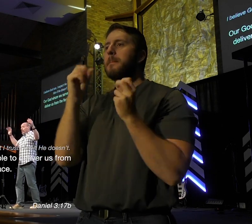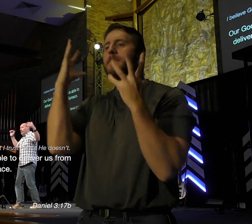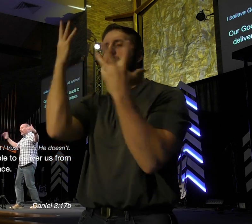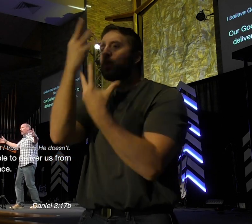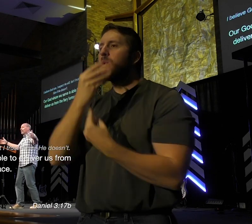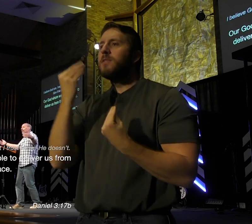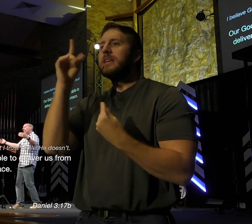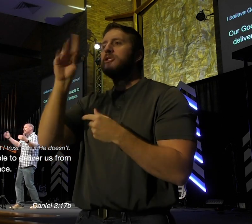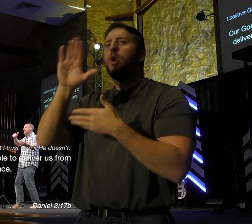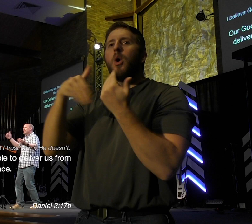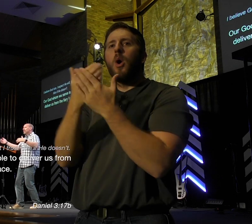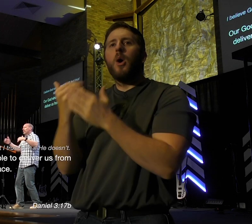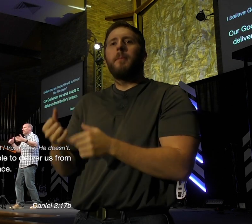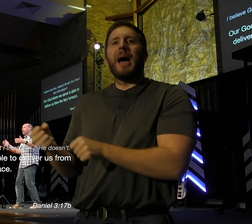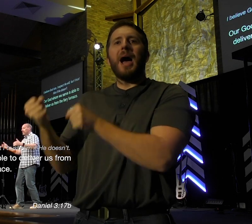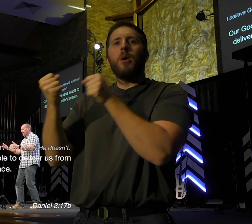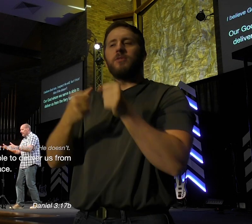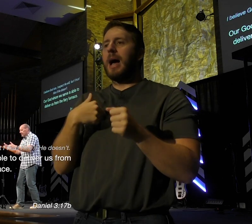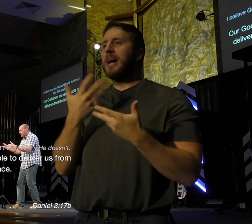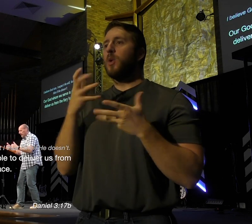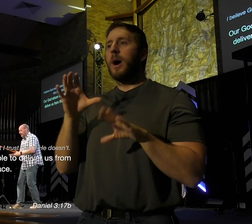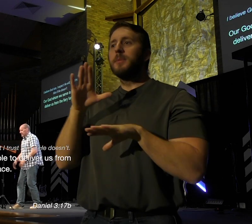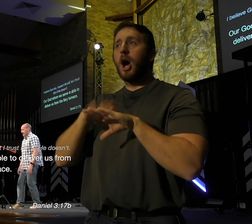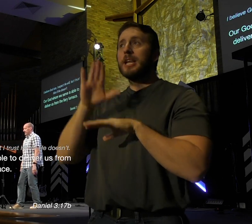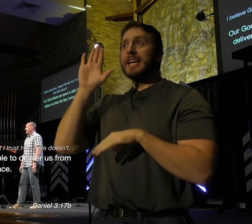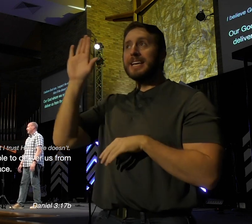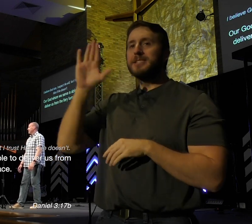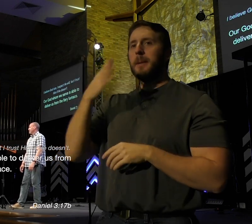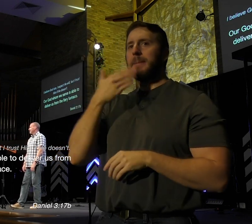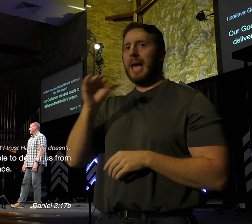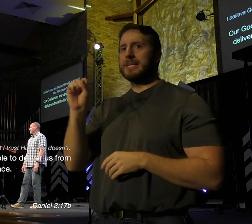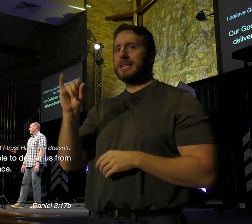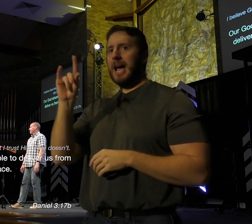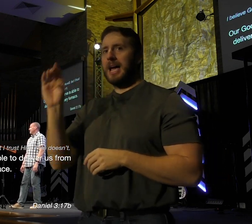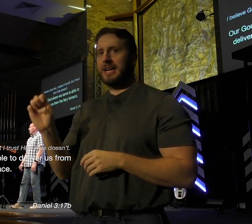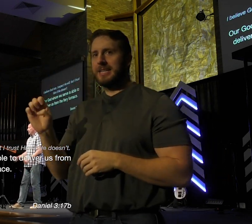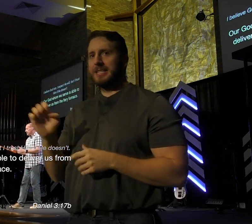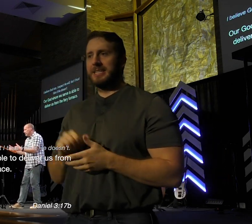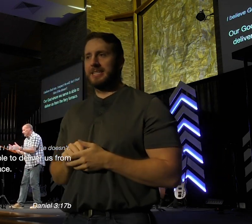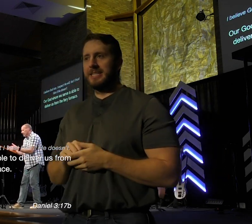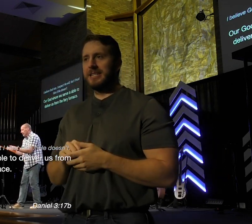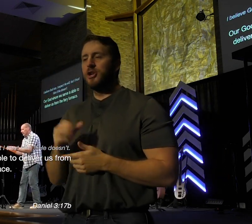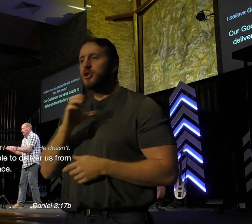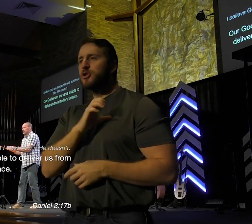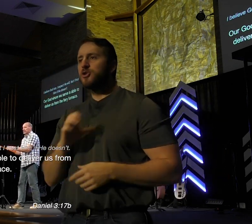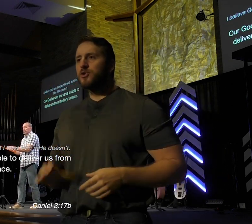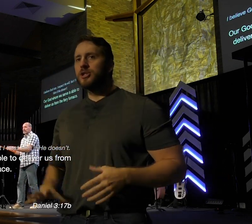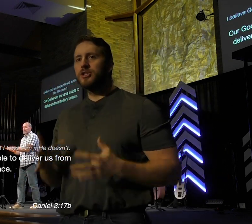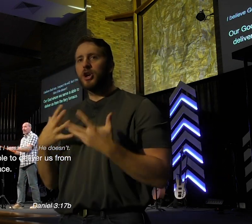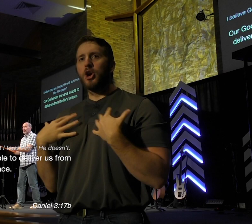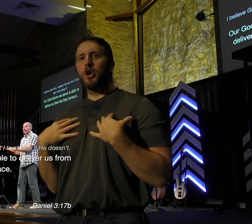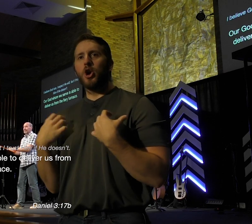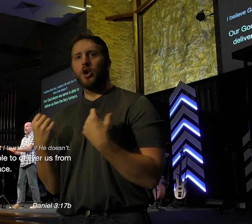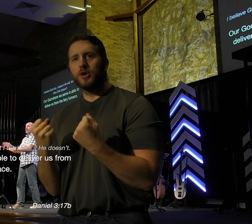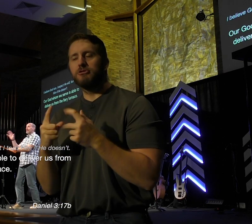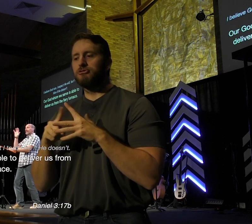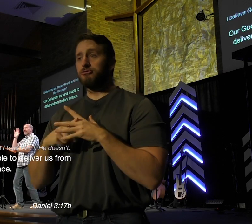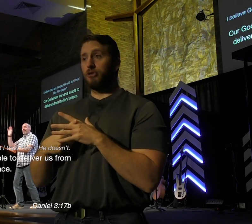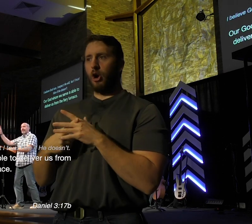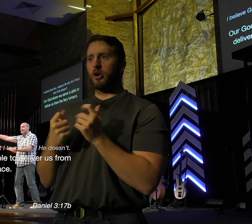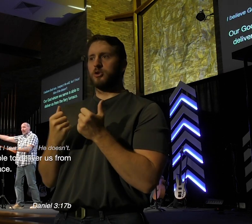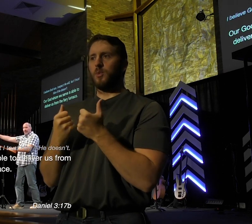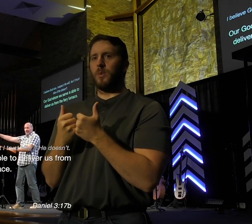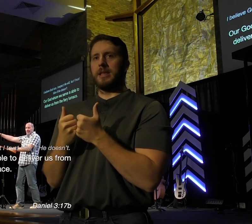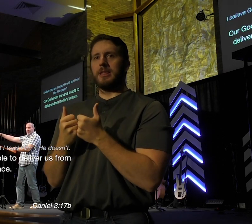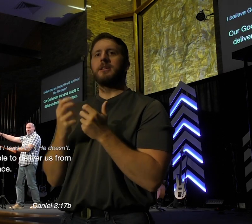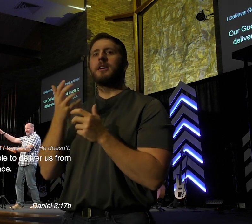all powerful. I would never want to be on his bad side. Christian courage starts out with